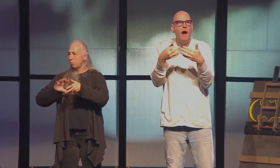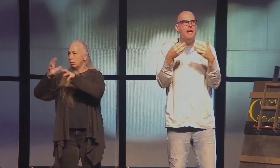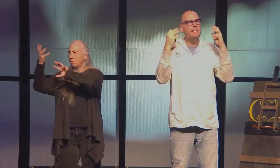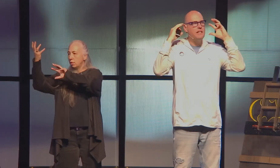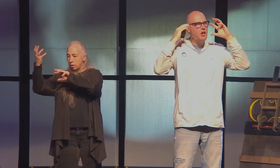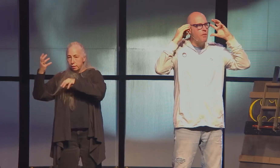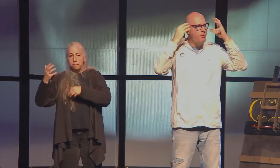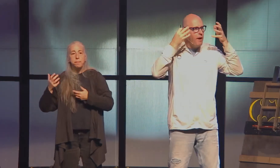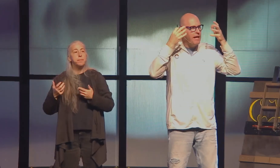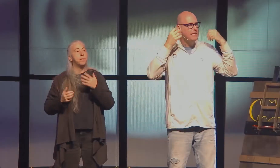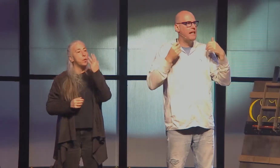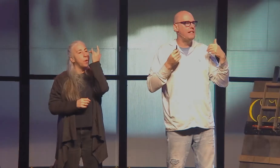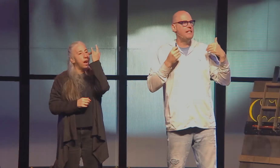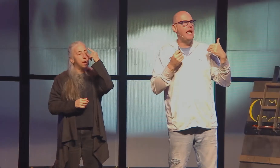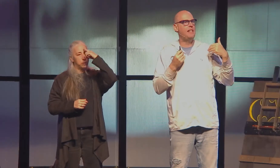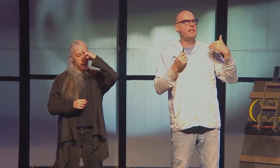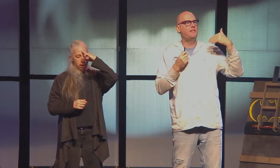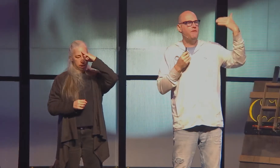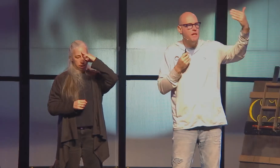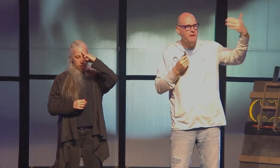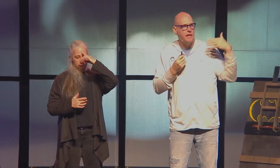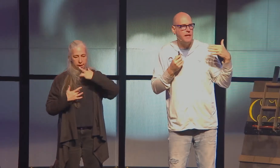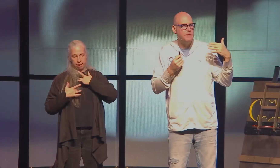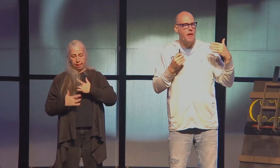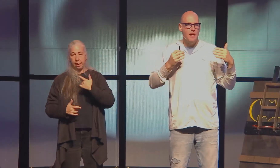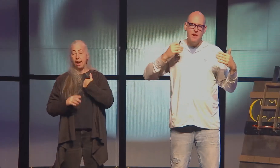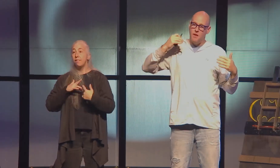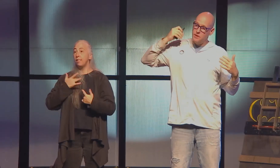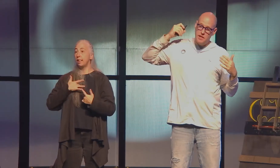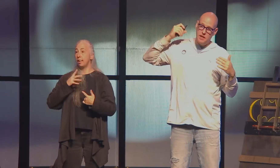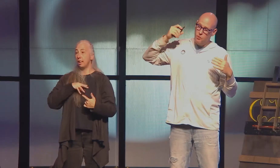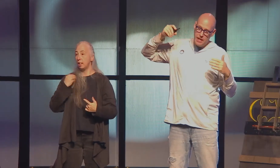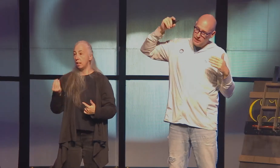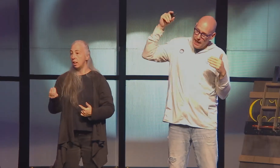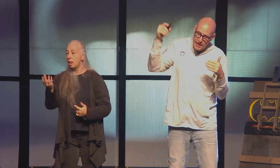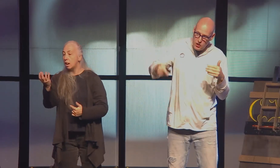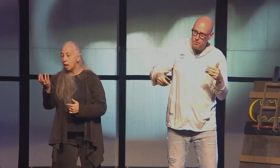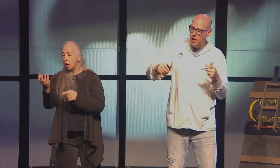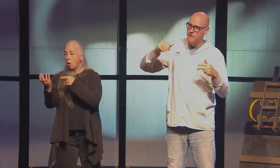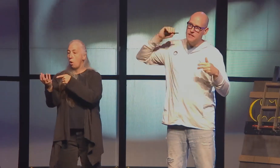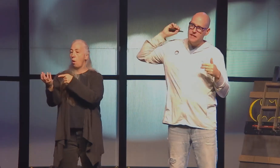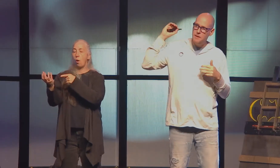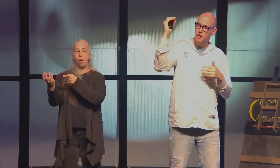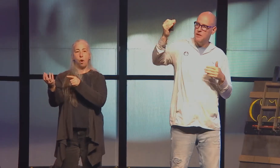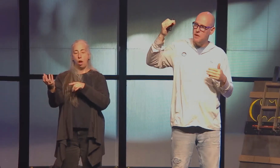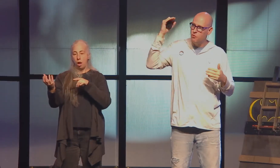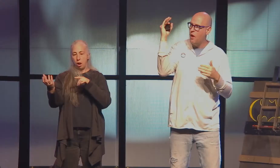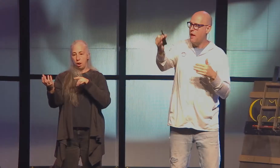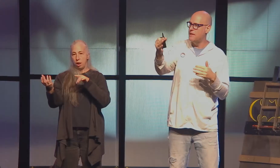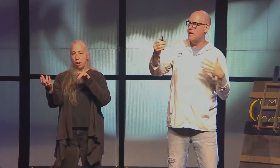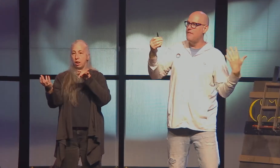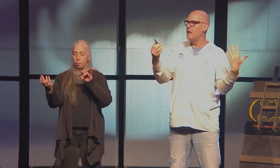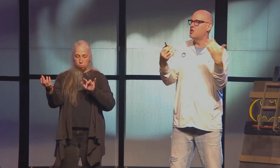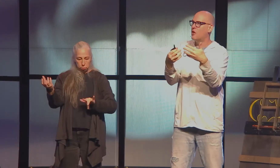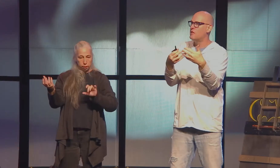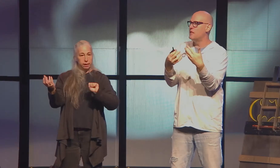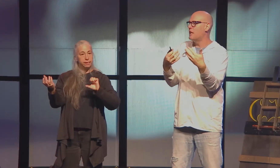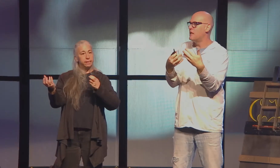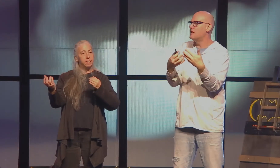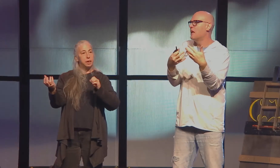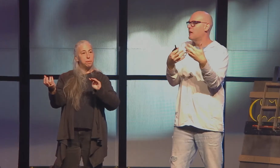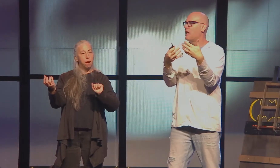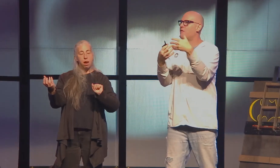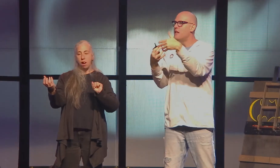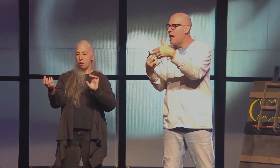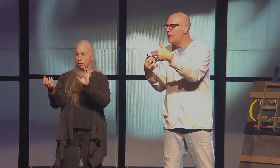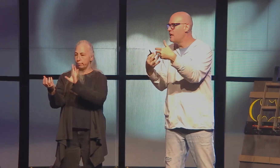about? Why is it that our brains tend to take these feelings, that we hit the enter button, the schema runs, and then it turns into